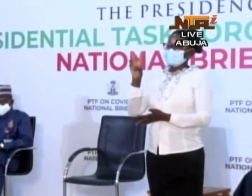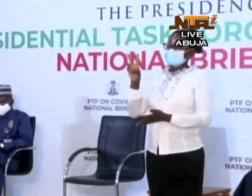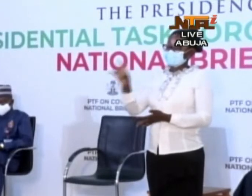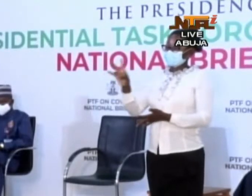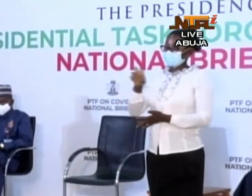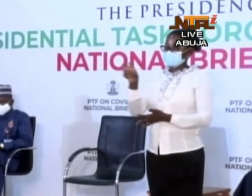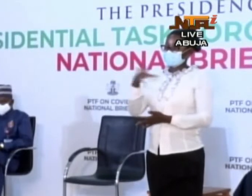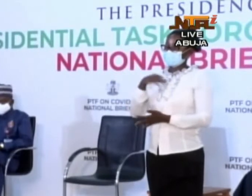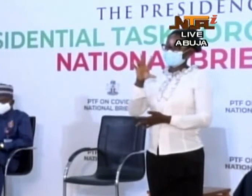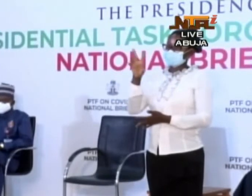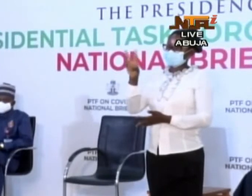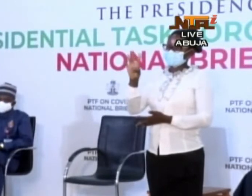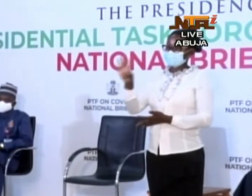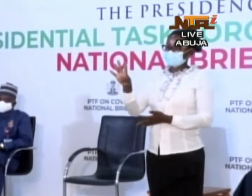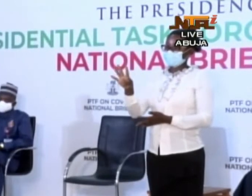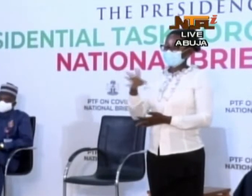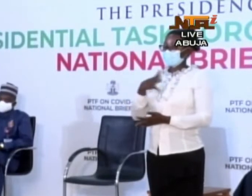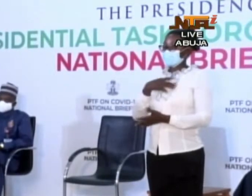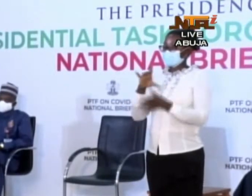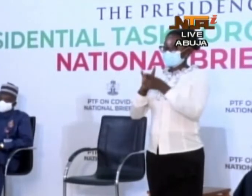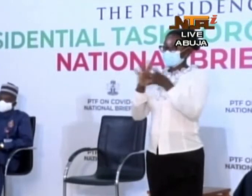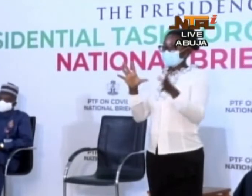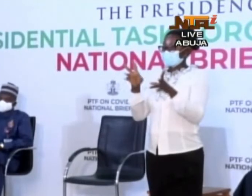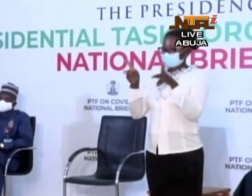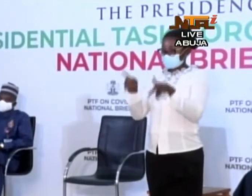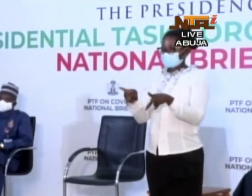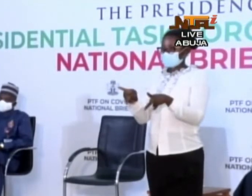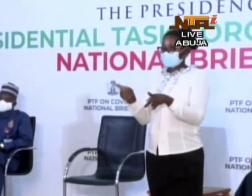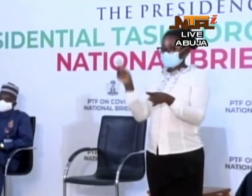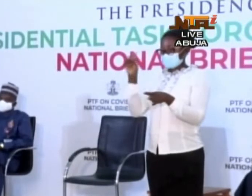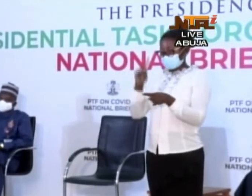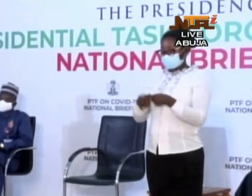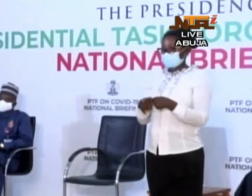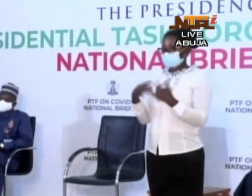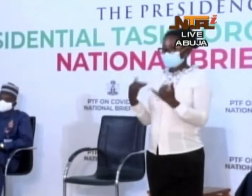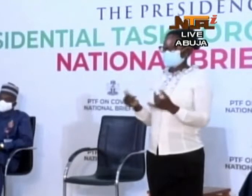15,764, and the discharge cases till date are